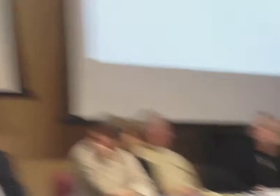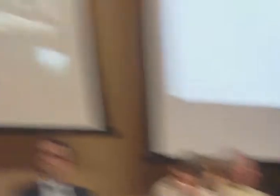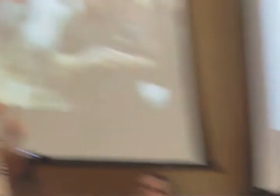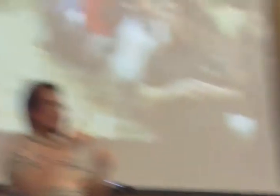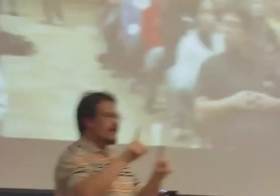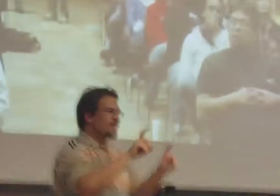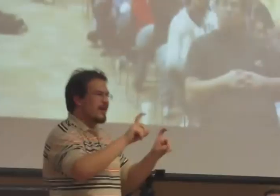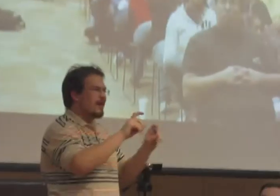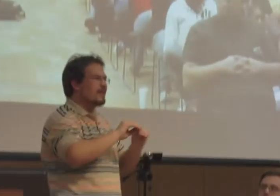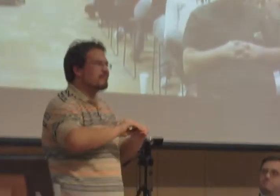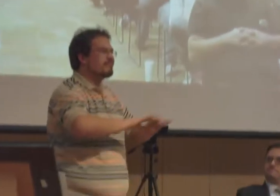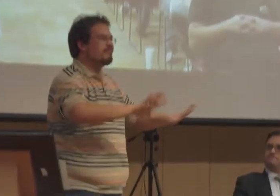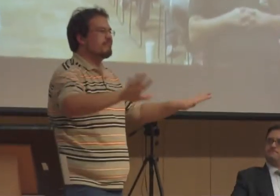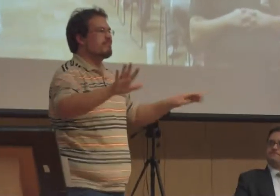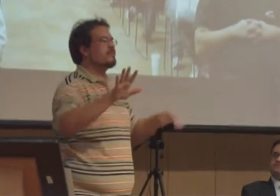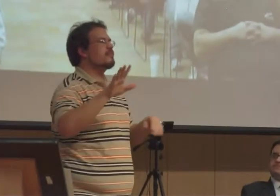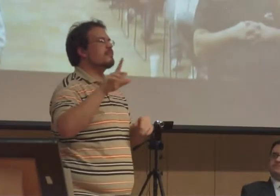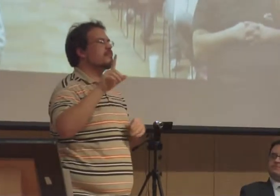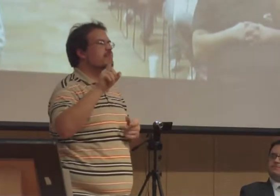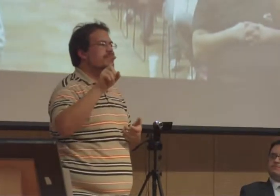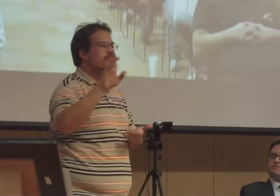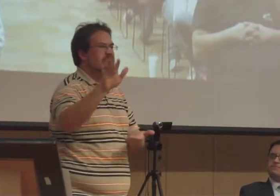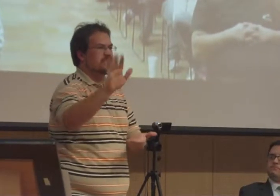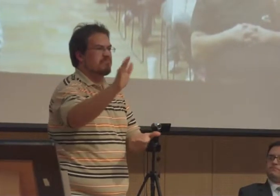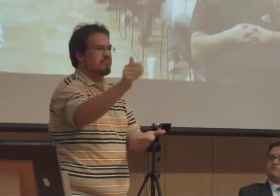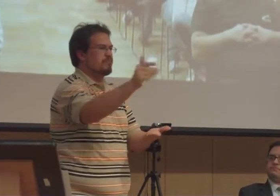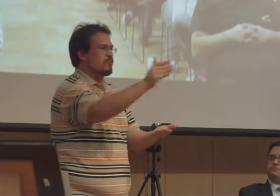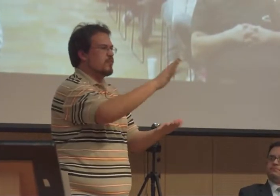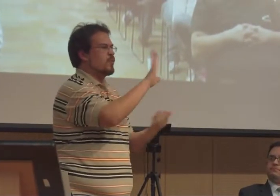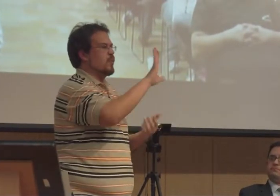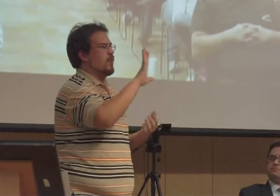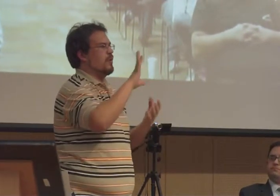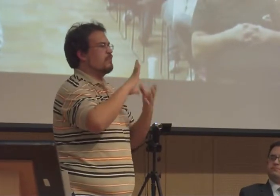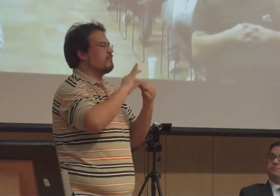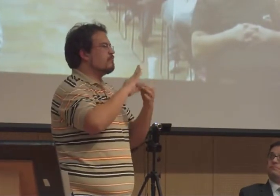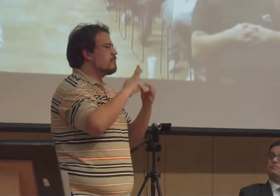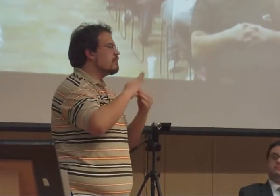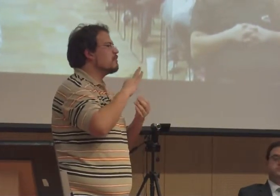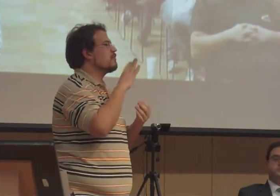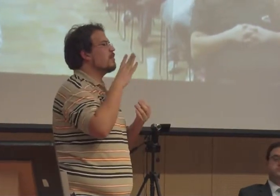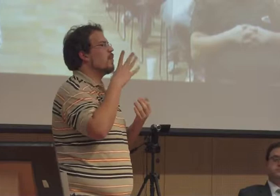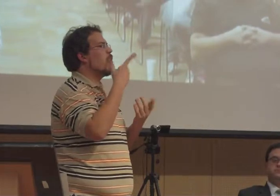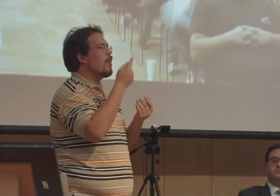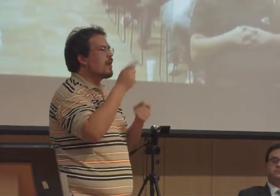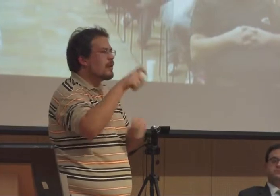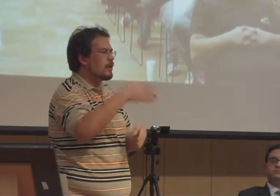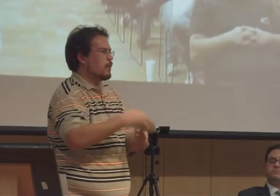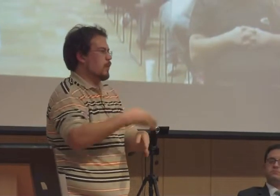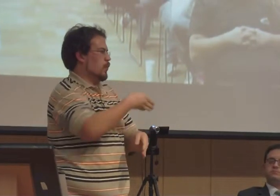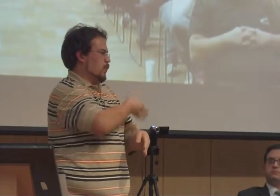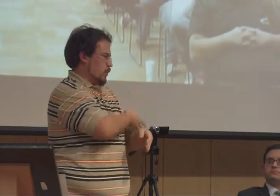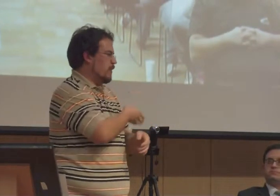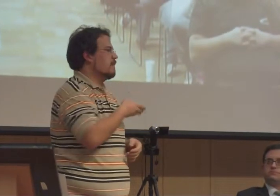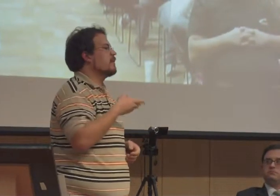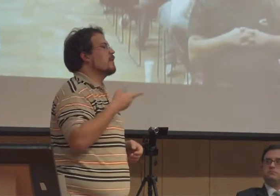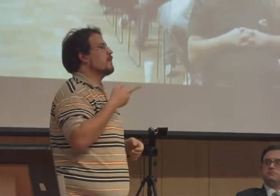She is the NTID Senator, and she had handed out a survey, and she wanted to get feedback about